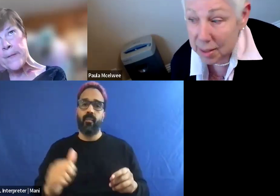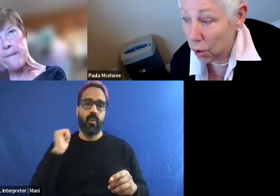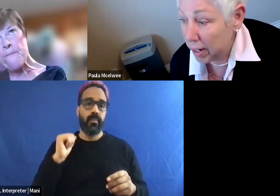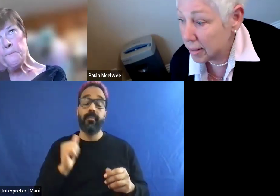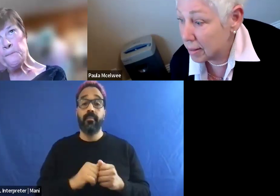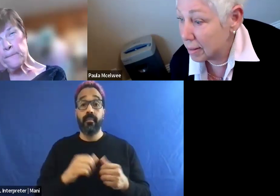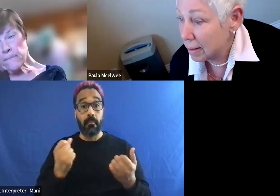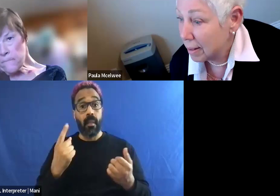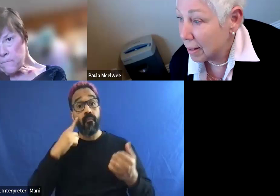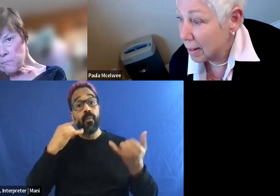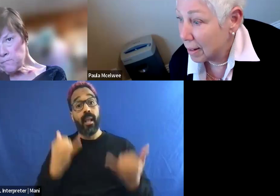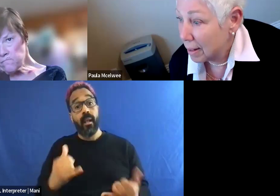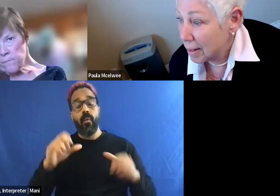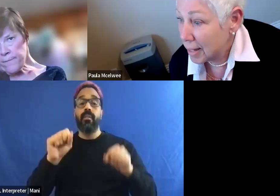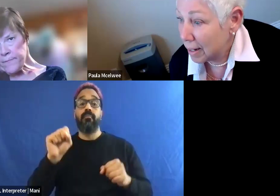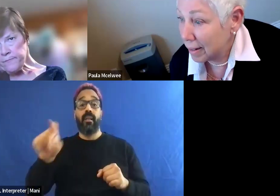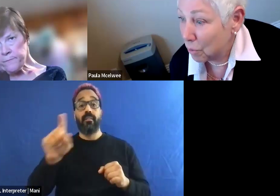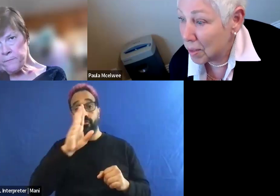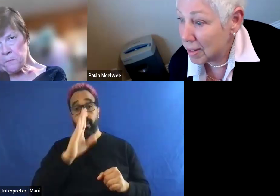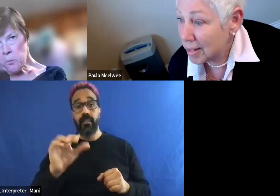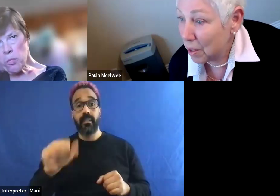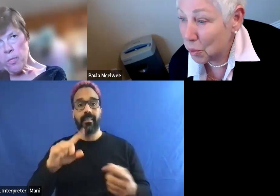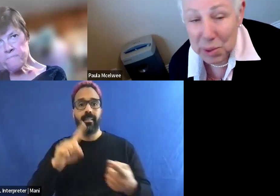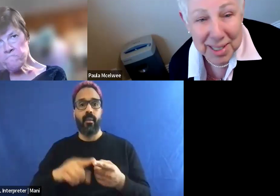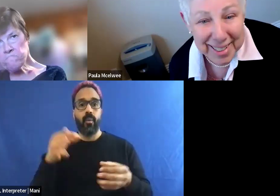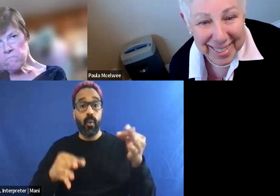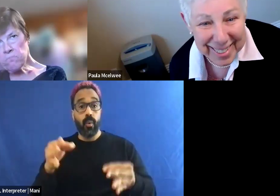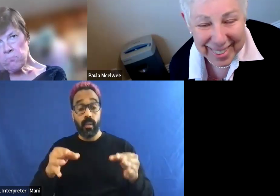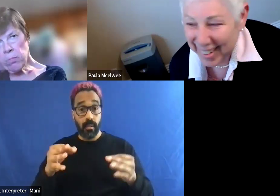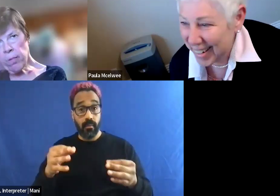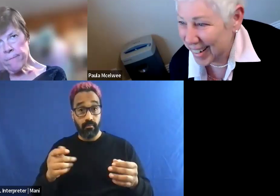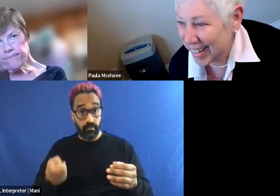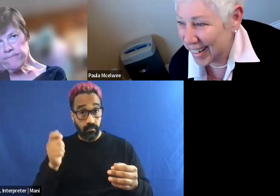until this court case is settled, and once it's settled, we'll see.